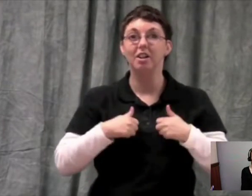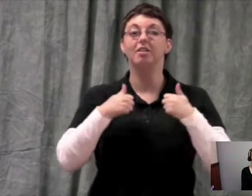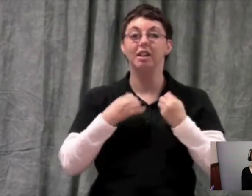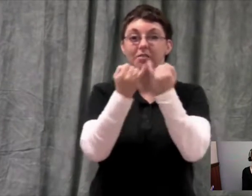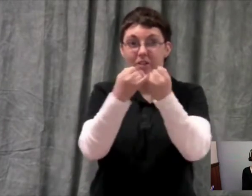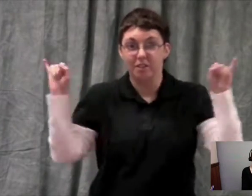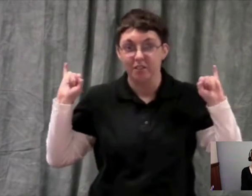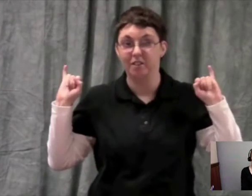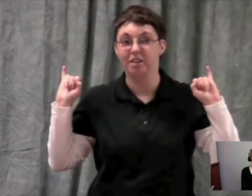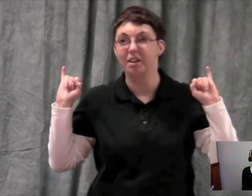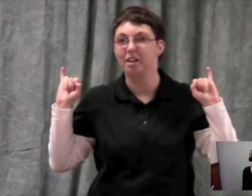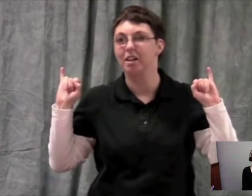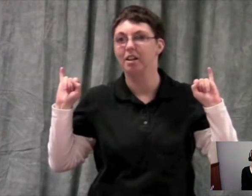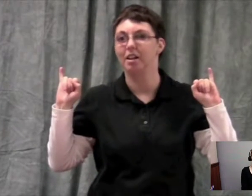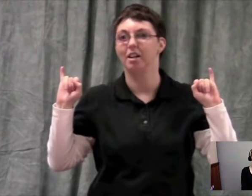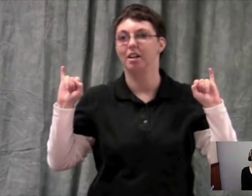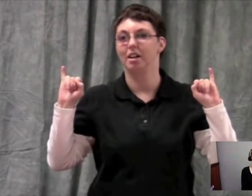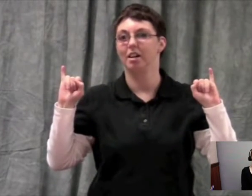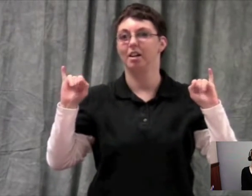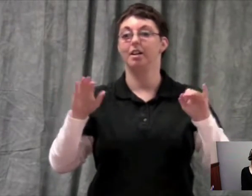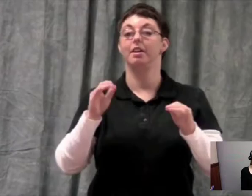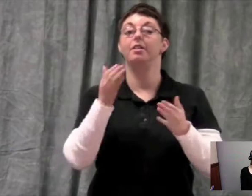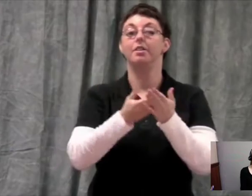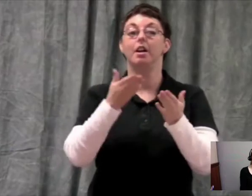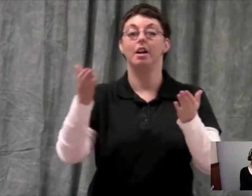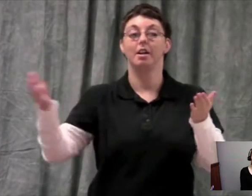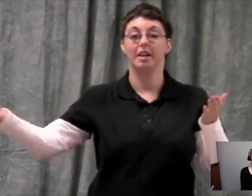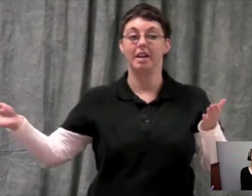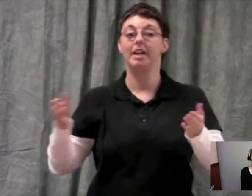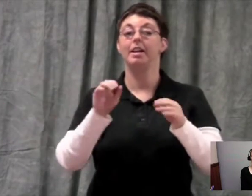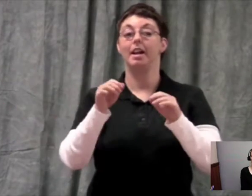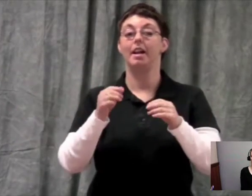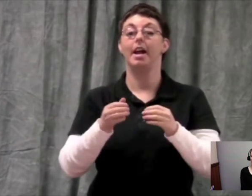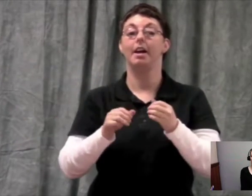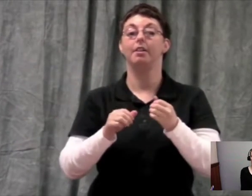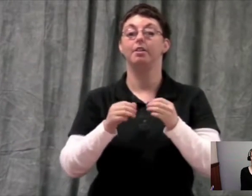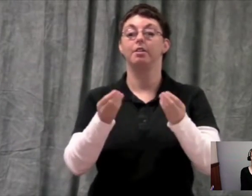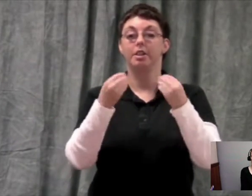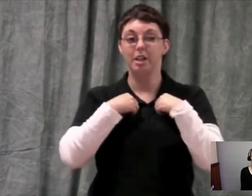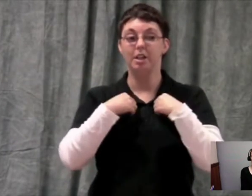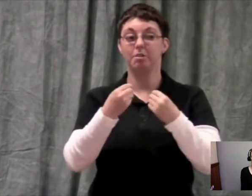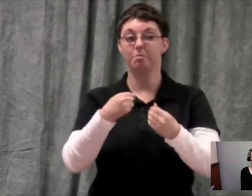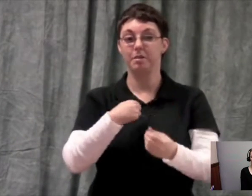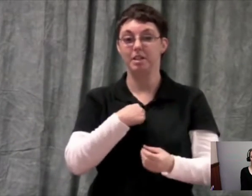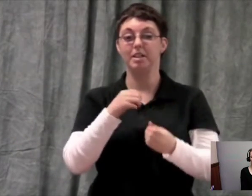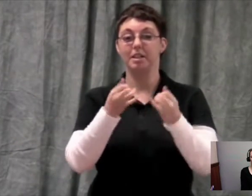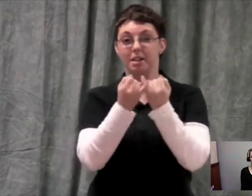freely. There's things like within or in this world that give me independence, and that